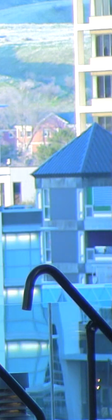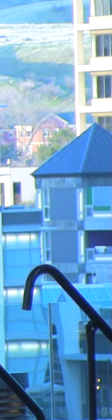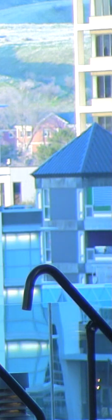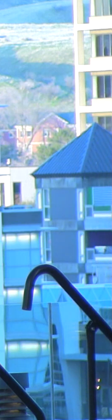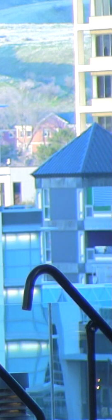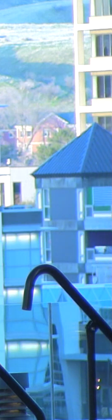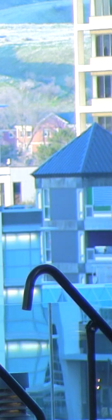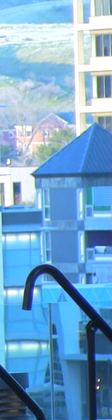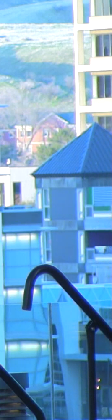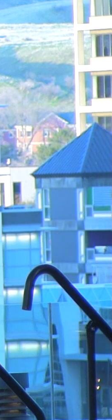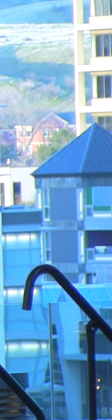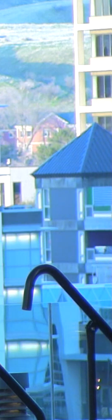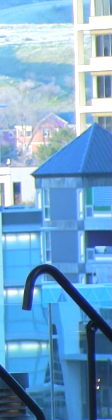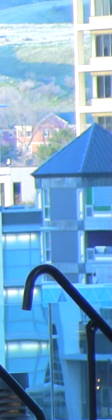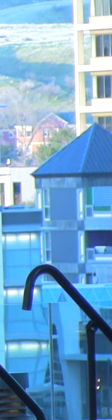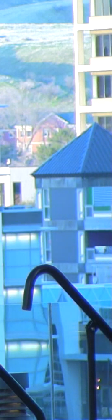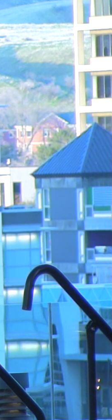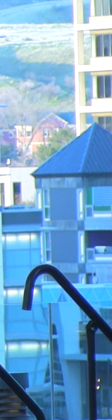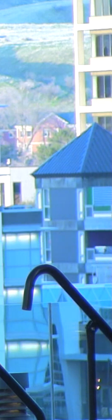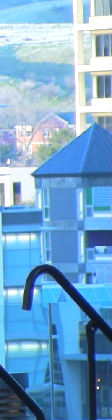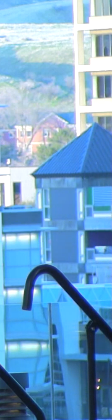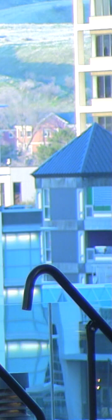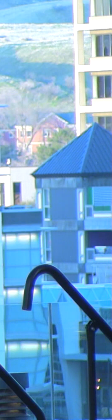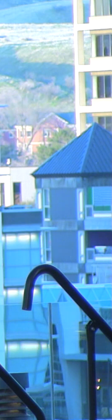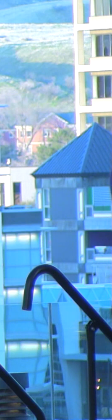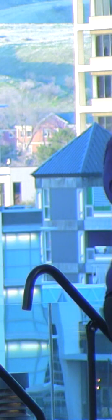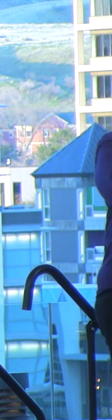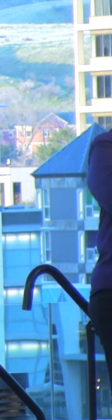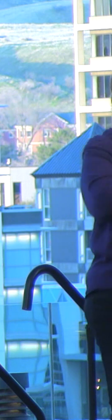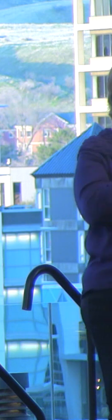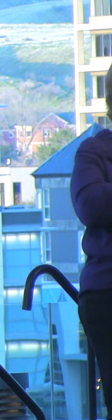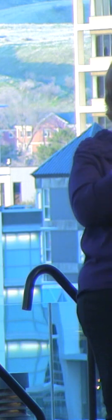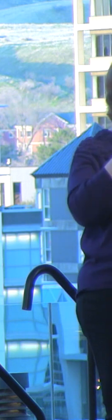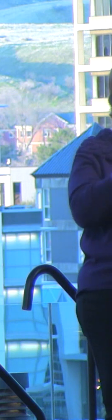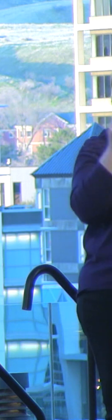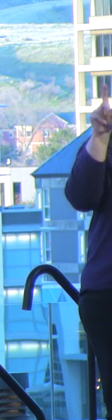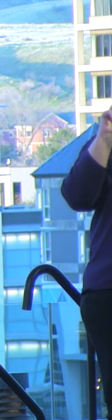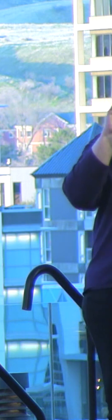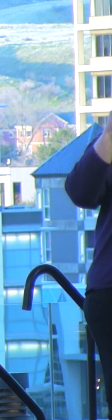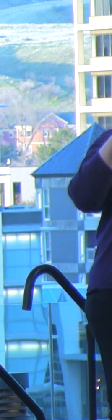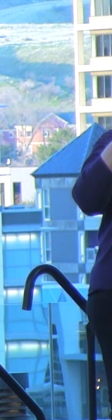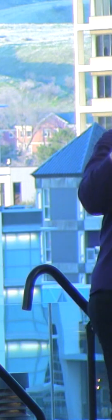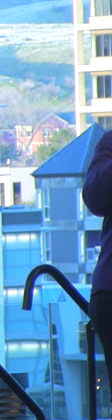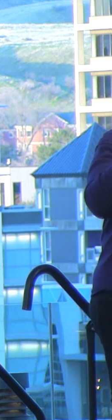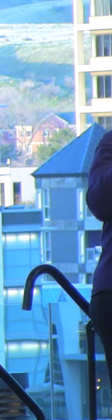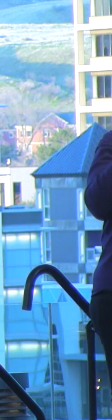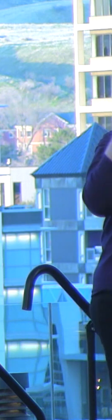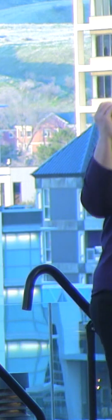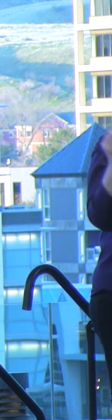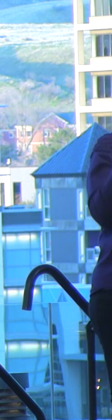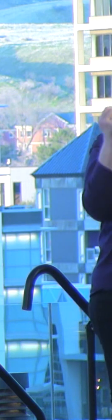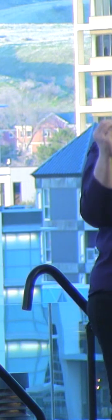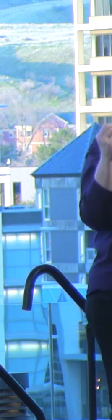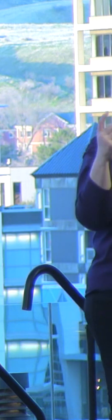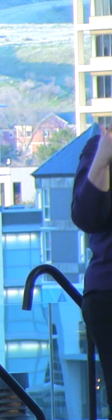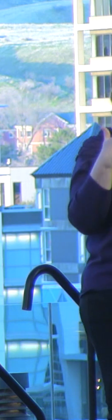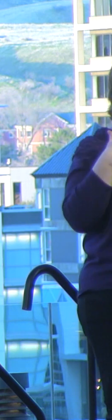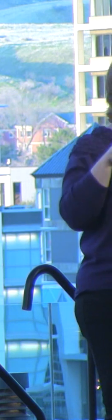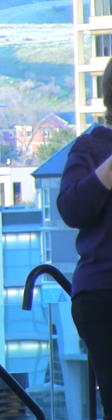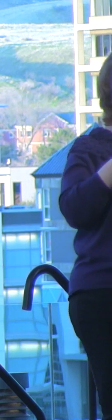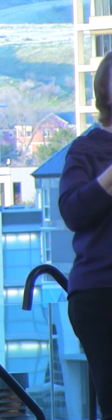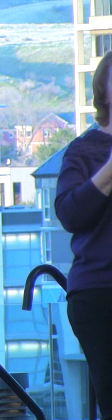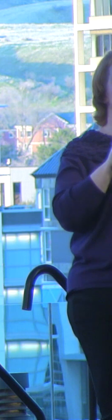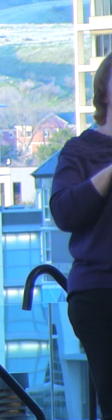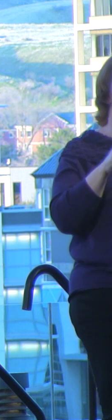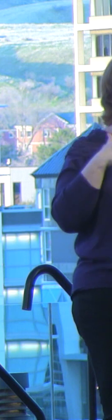of 2013, when I found myself in a bar in Sumter, Oregon, as I'm walking around going to a group of friends